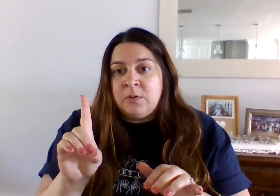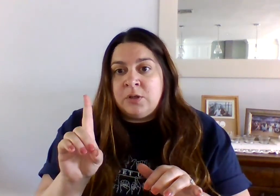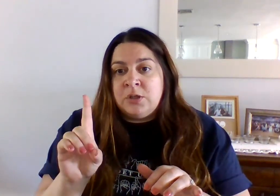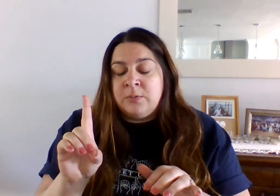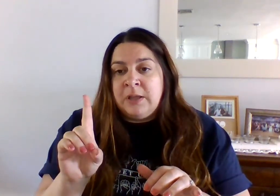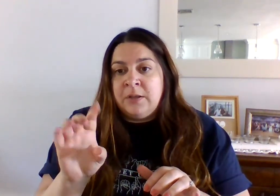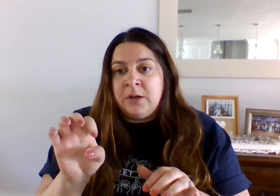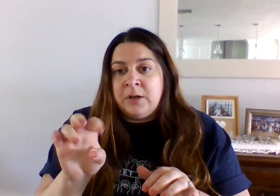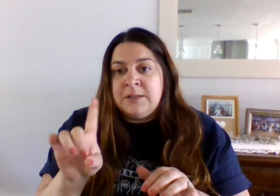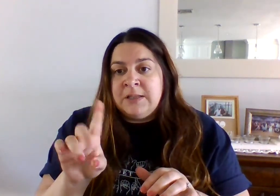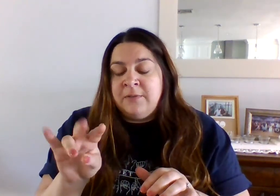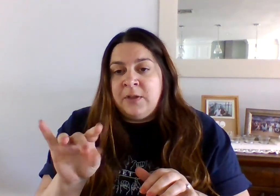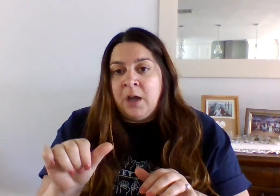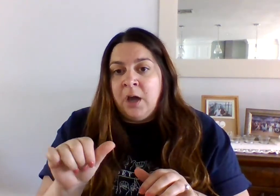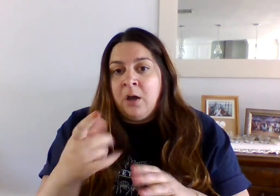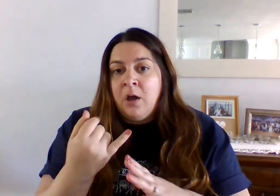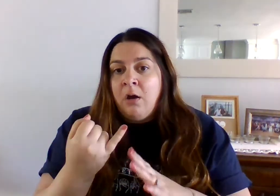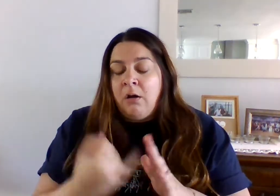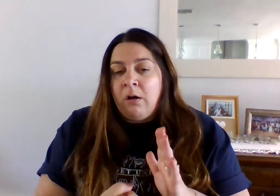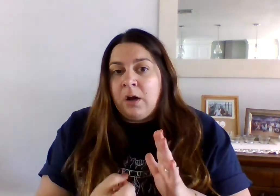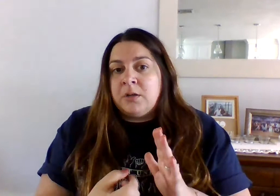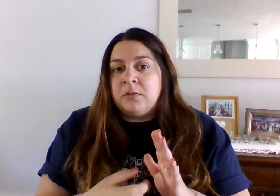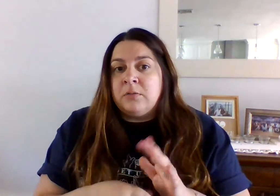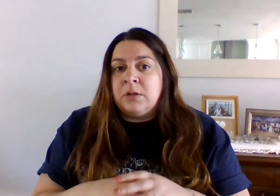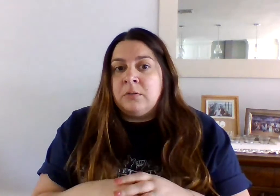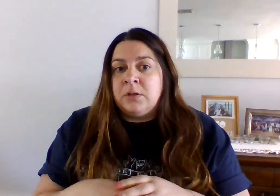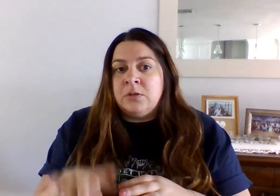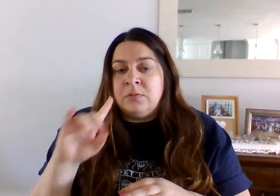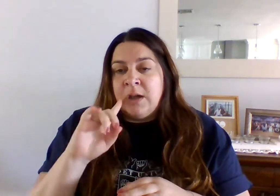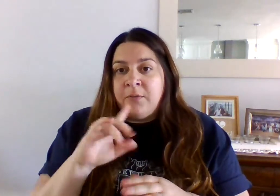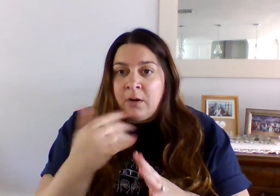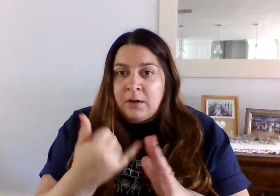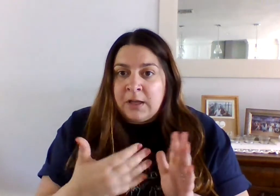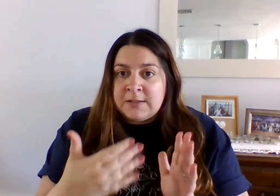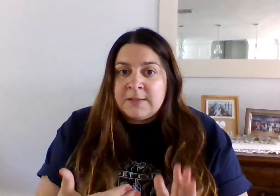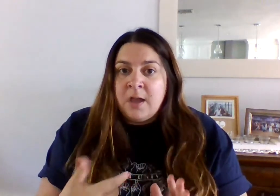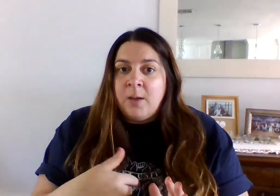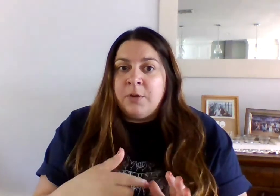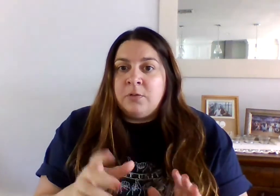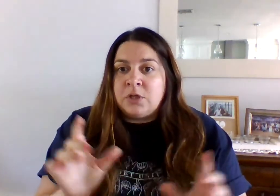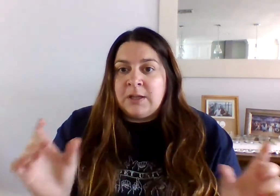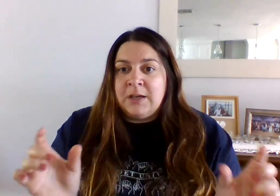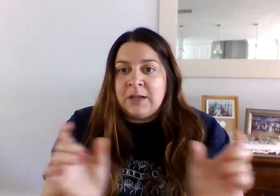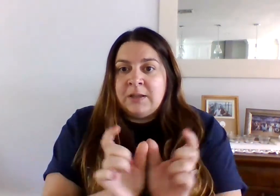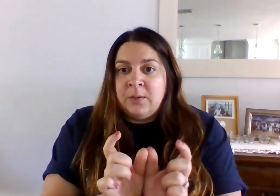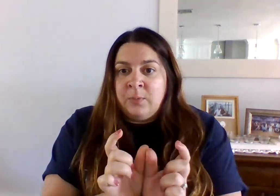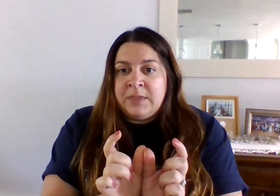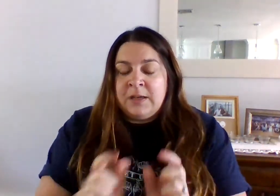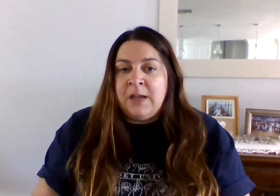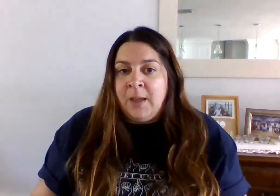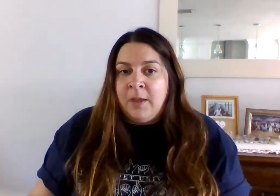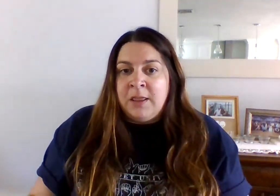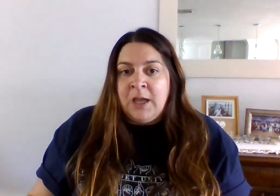can do either Devia art or you can do deaf artist, but you should connect that with the name and that